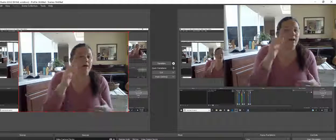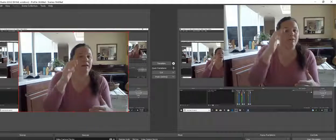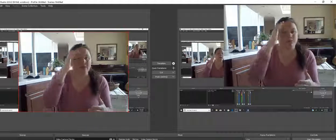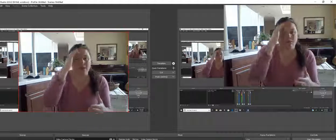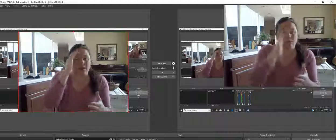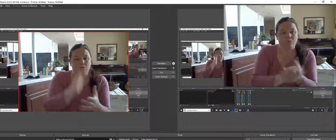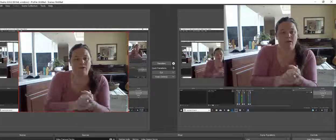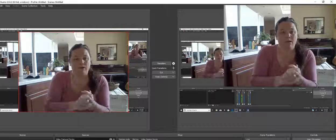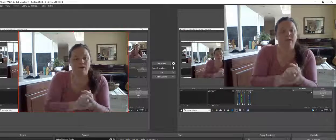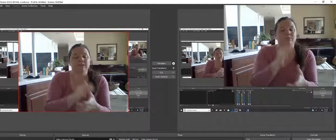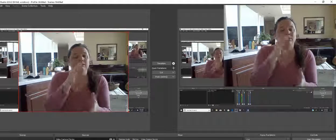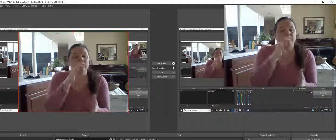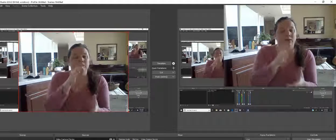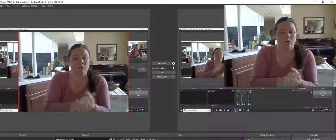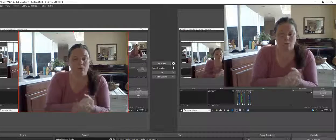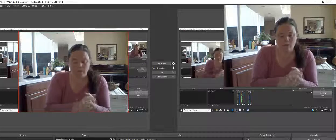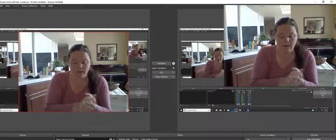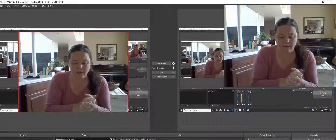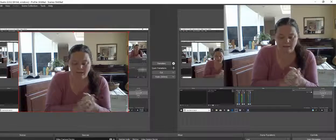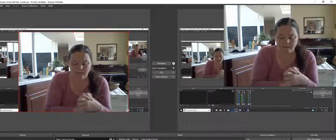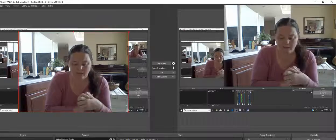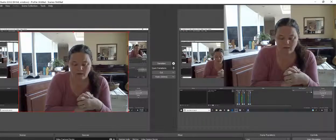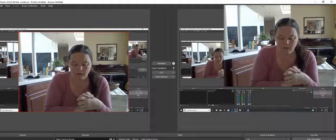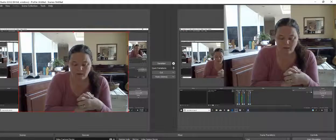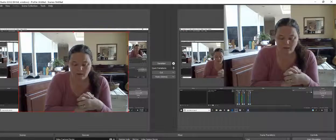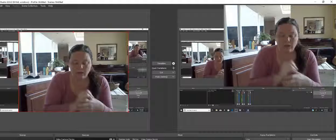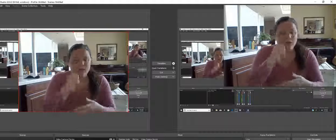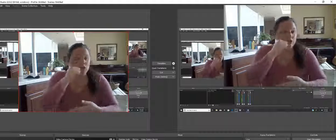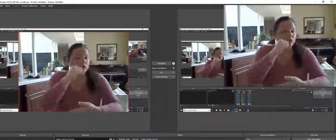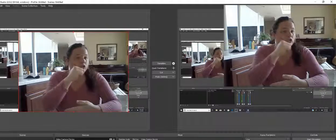Husband and wife. So we have husband, wife,